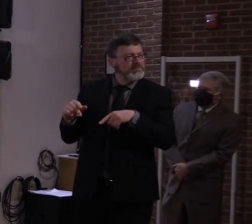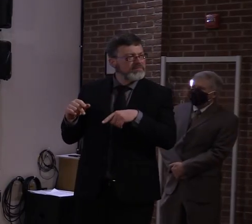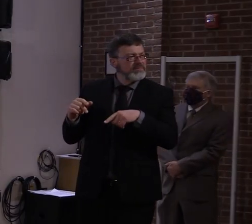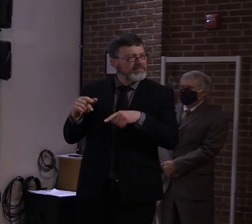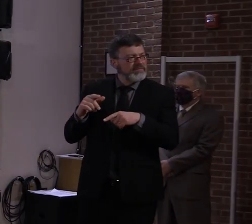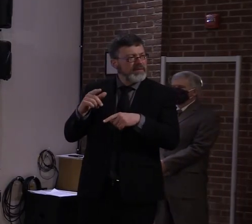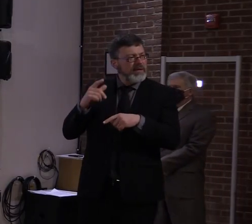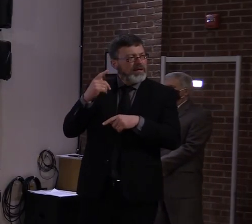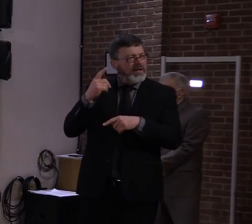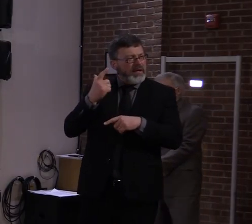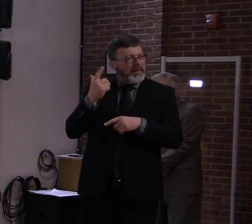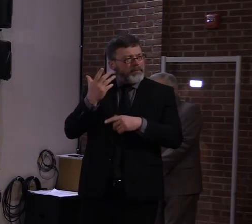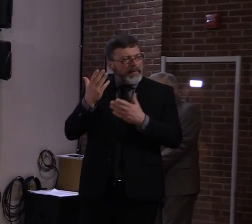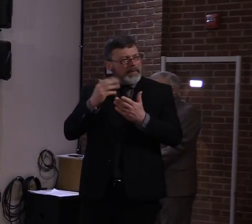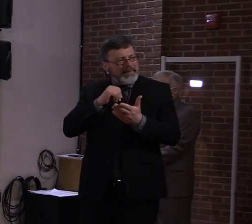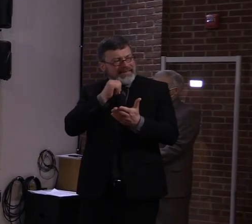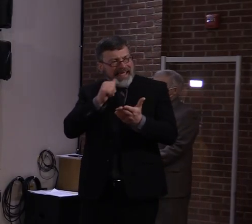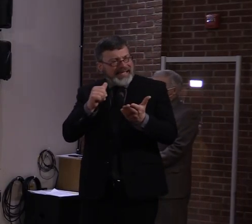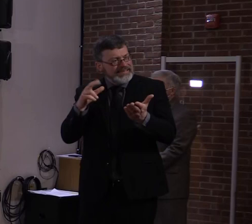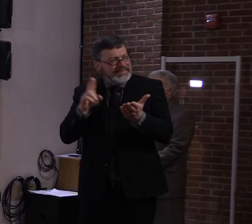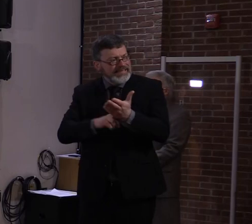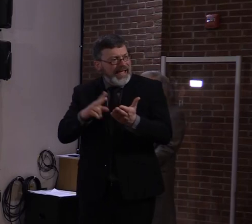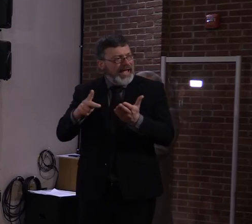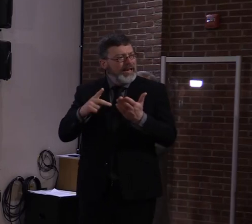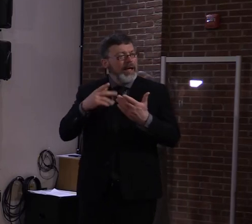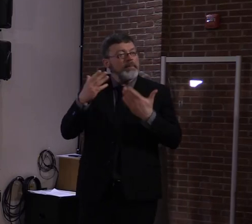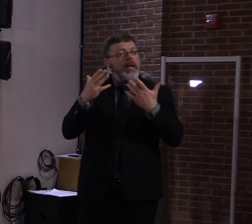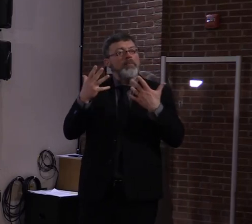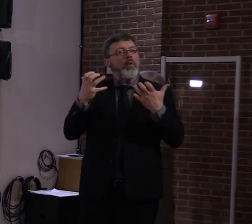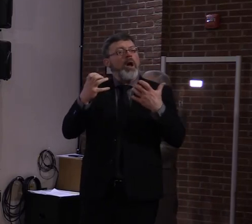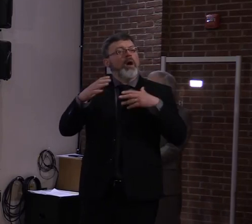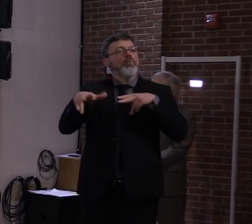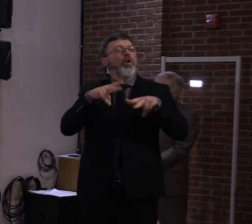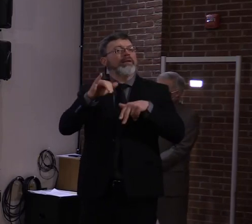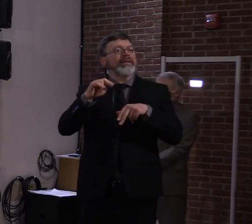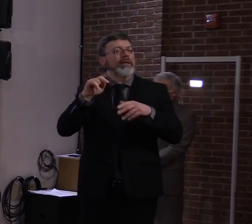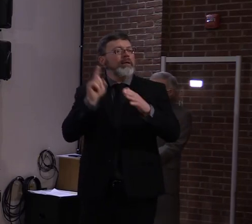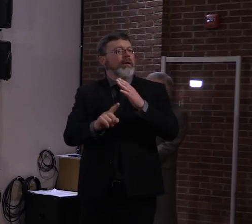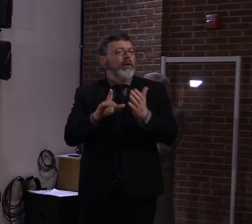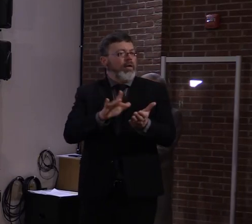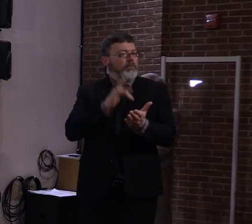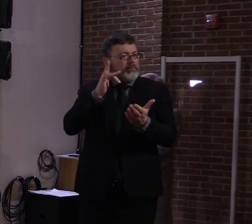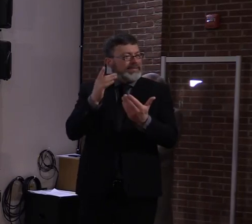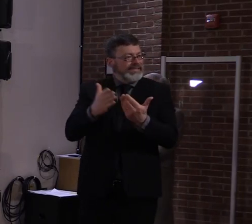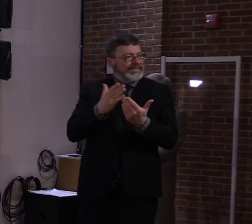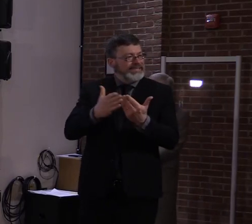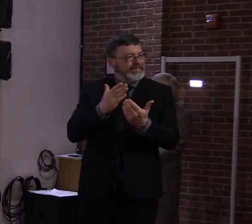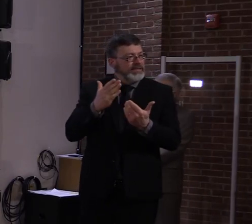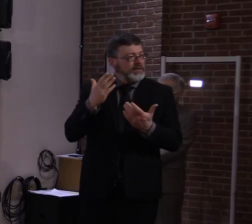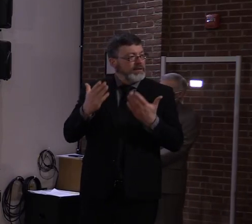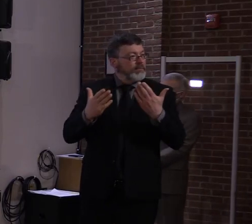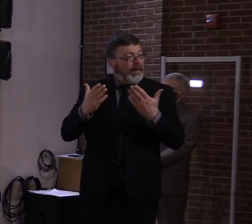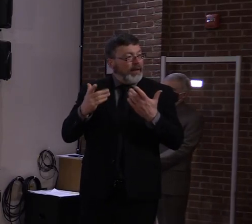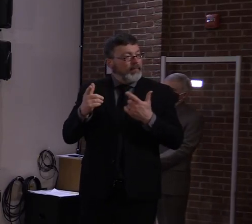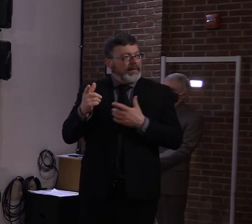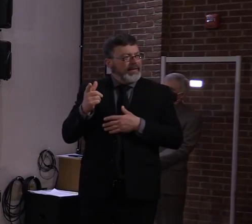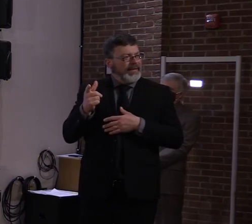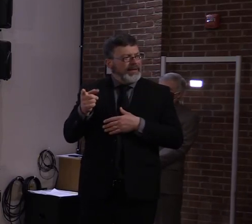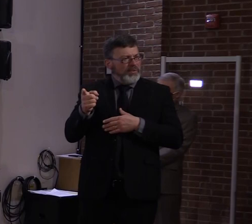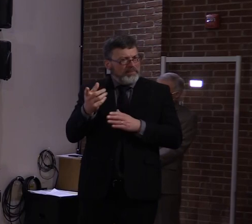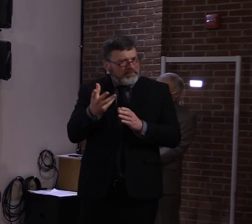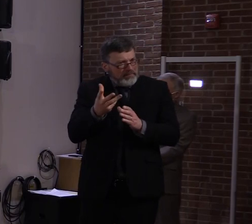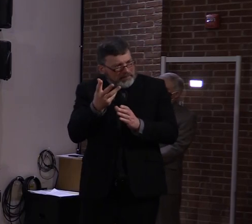clinic potentially, or like the people being doing walk-ins like aren't being captured in the data? I think part of